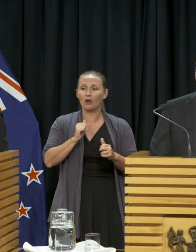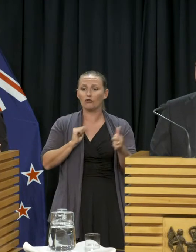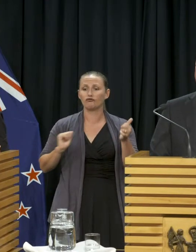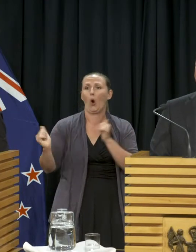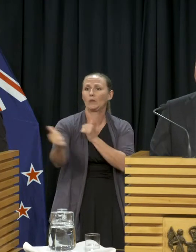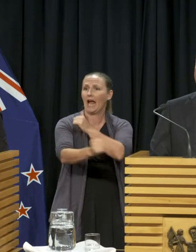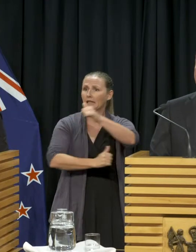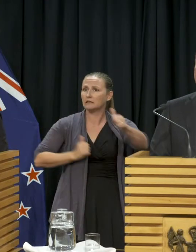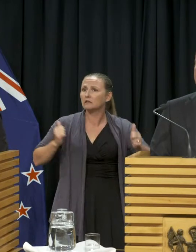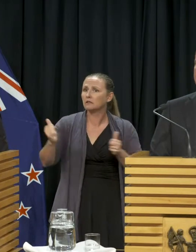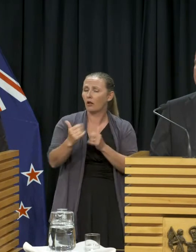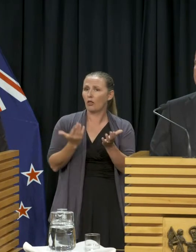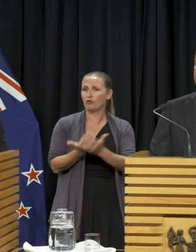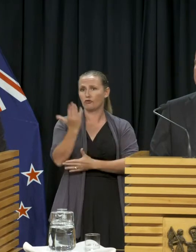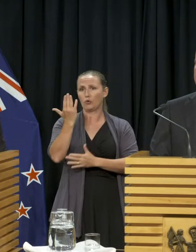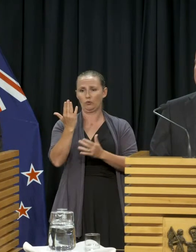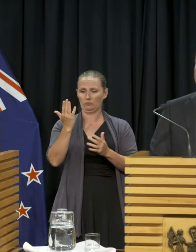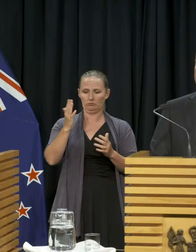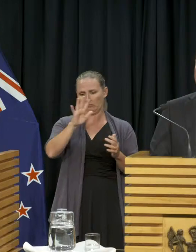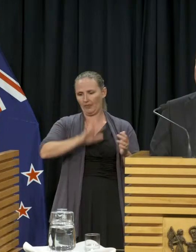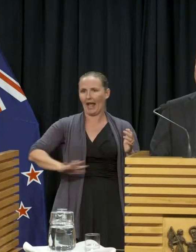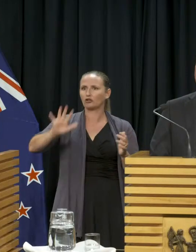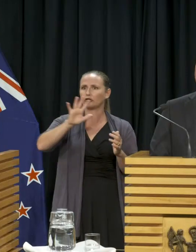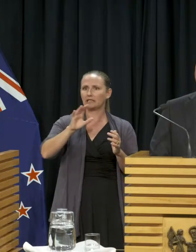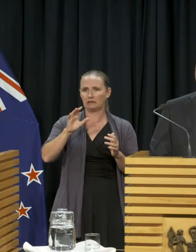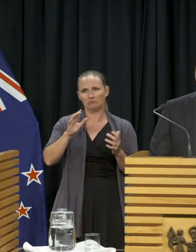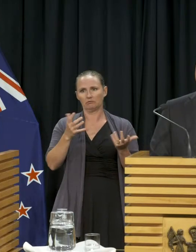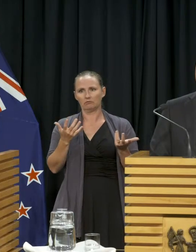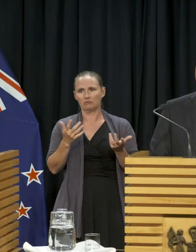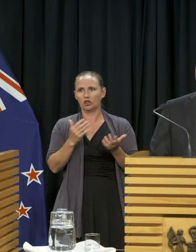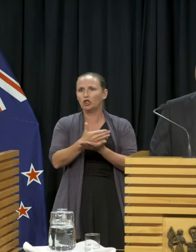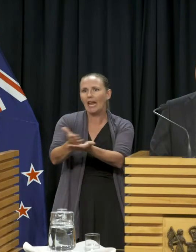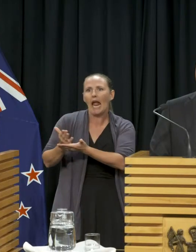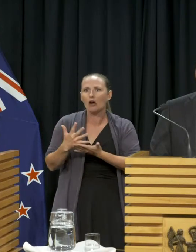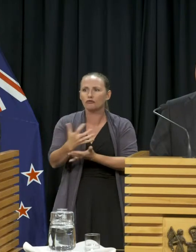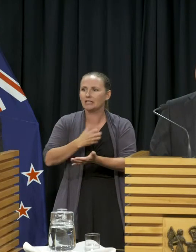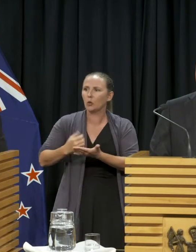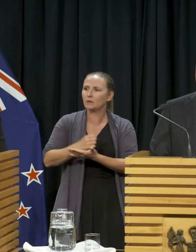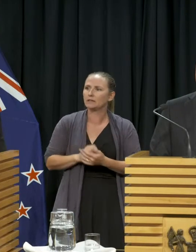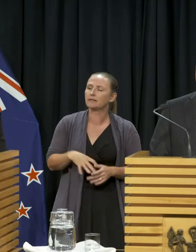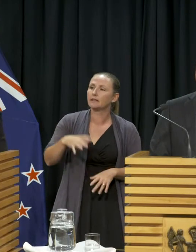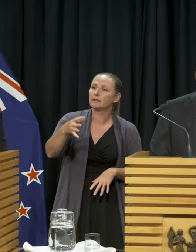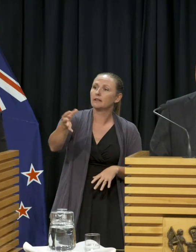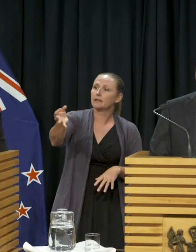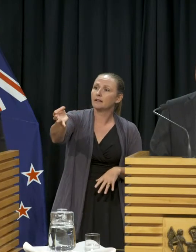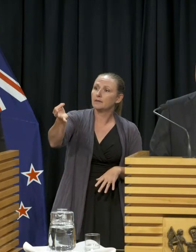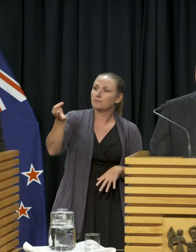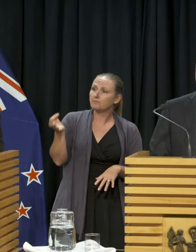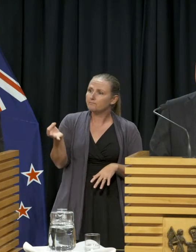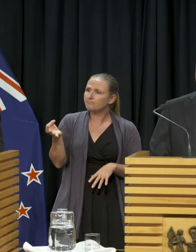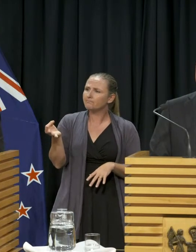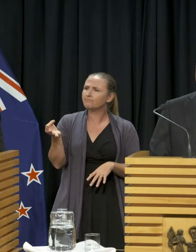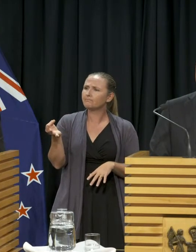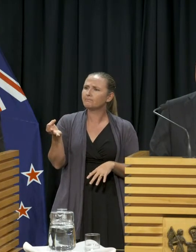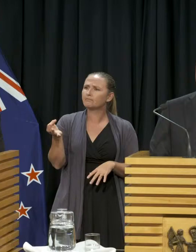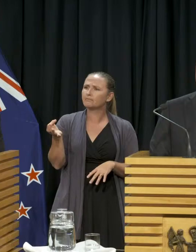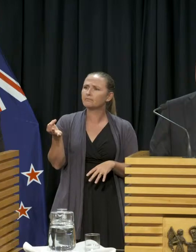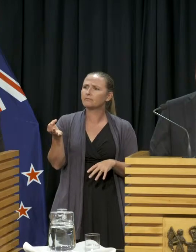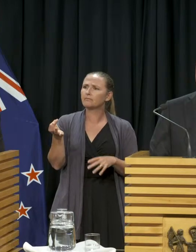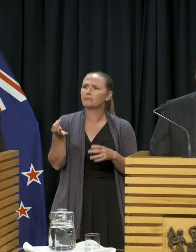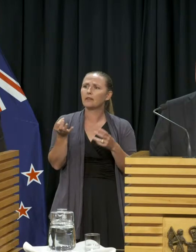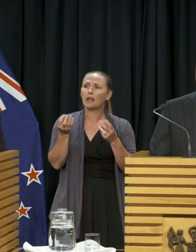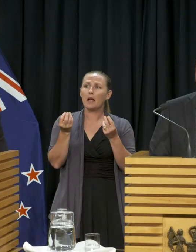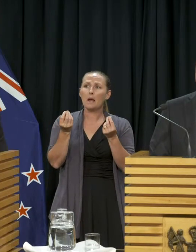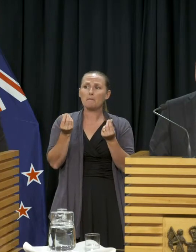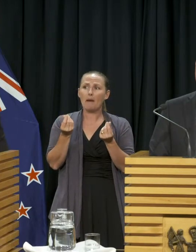to enable wider use as possible. Mr Hipkins, does it sit comfortably with you the increase in money being spent on